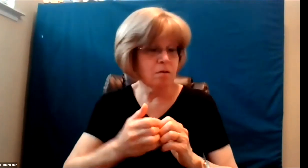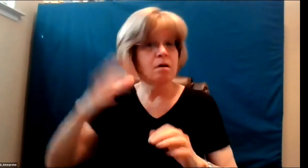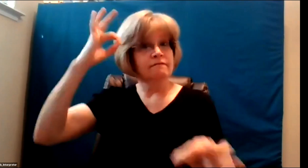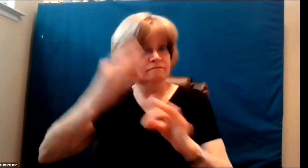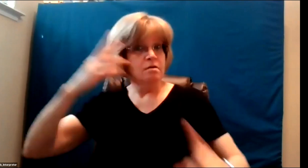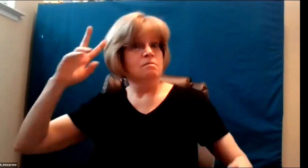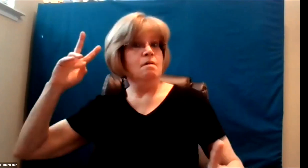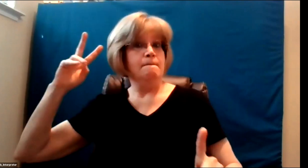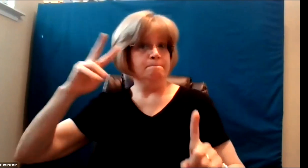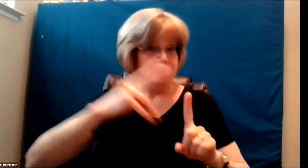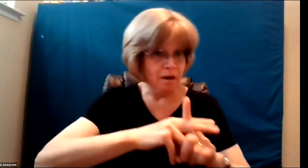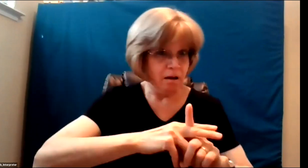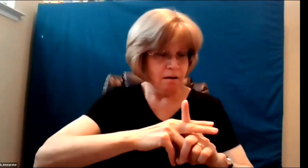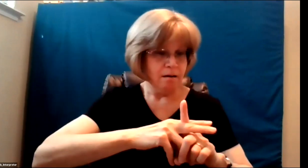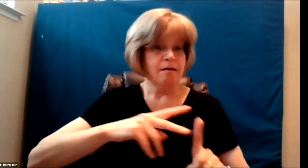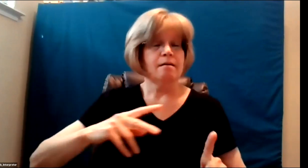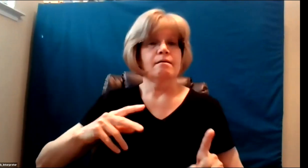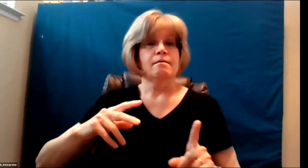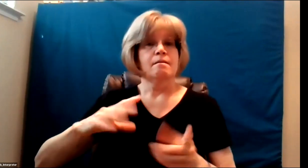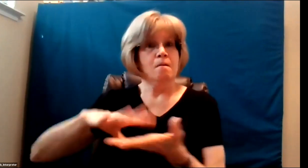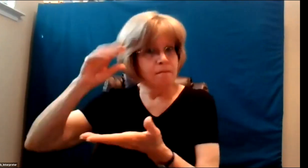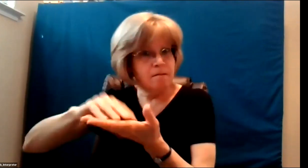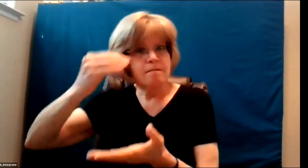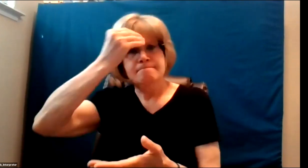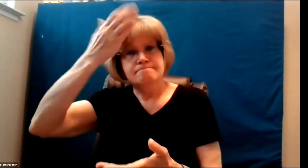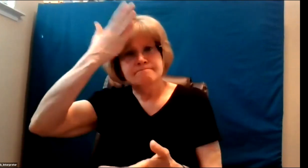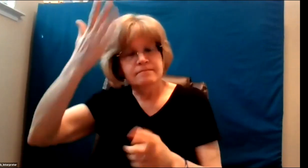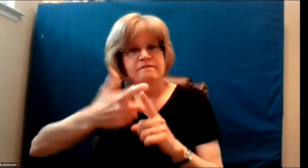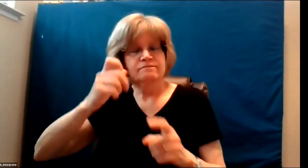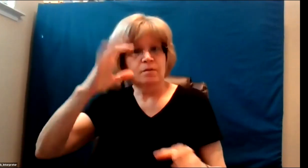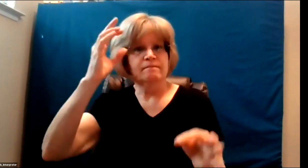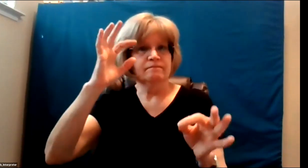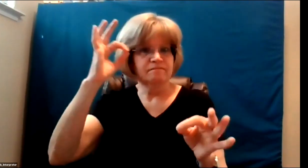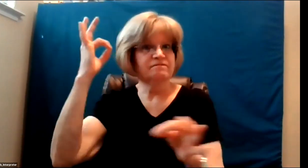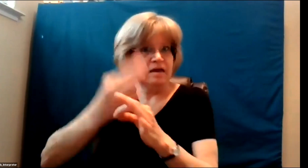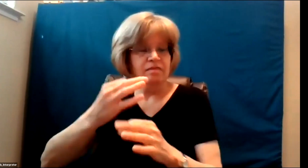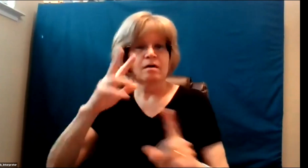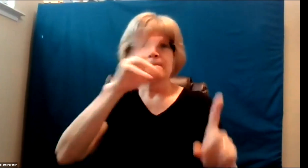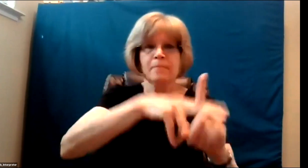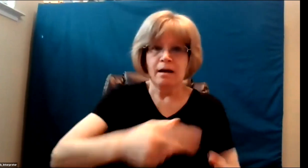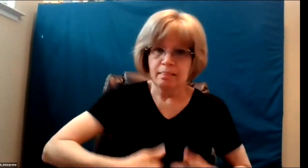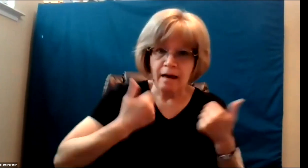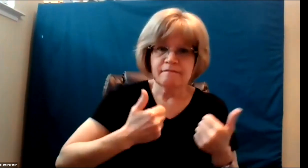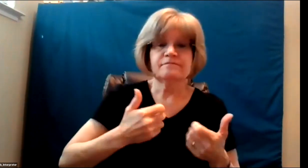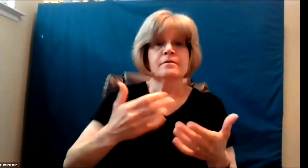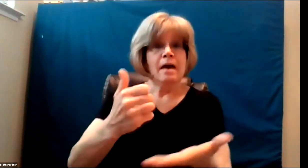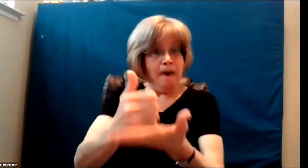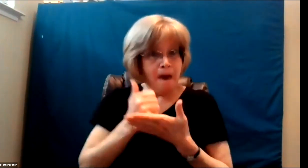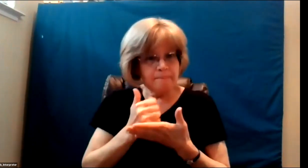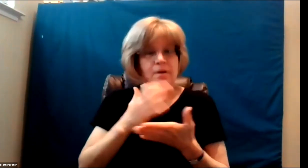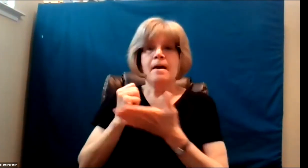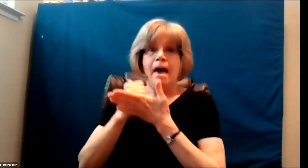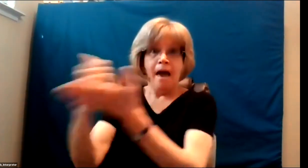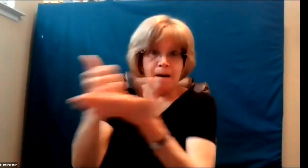the lessons that we learn from our faith, we apply them to life, to help others, to help ourselves, especially